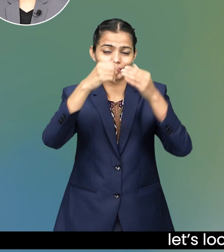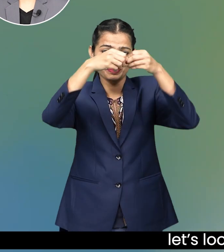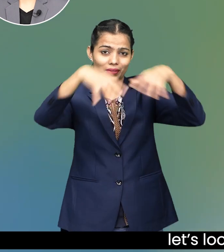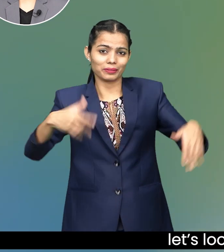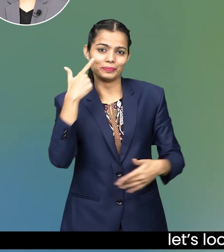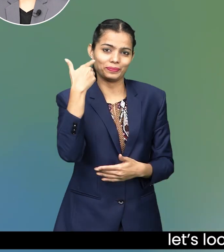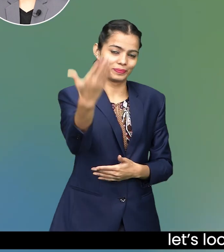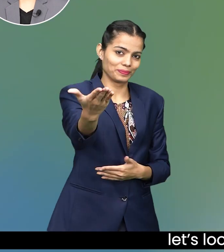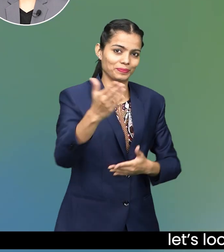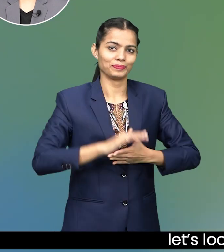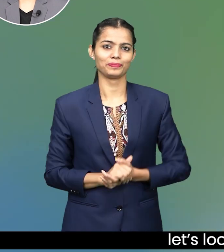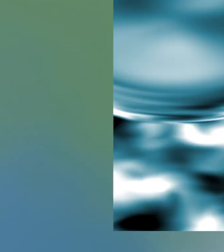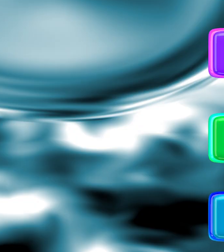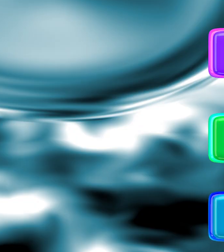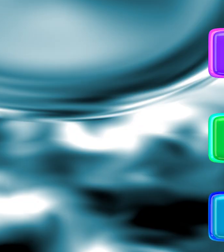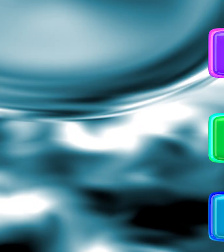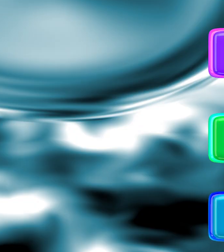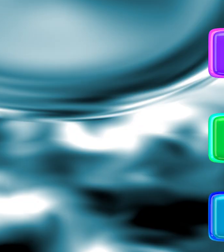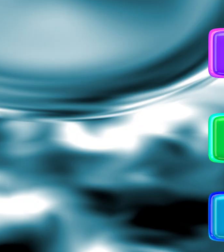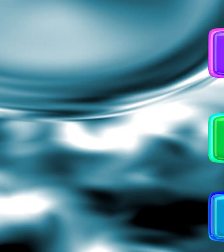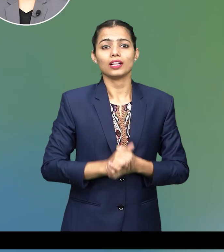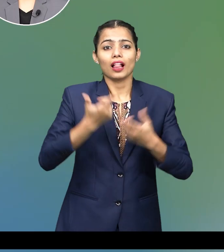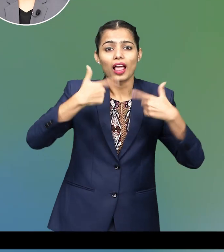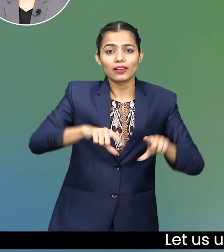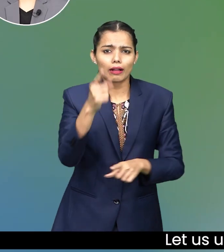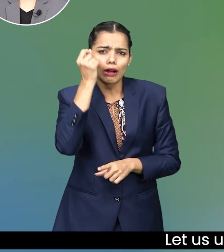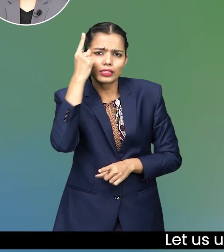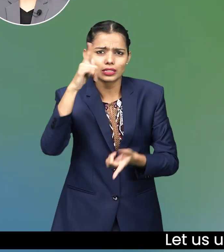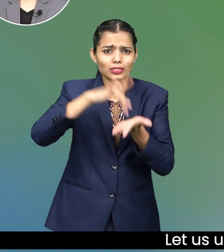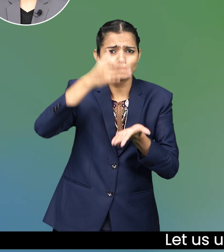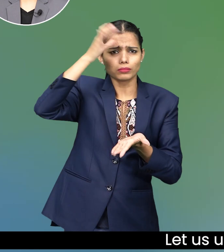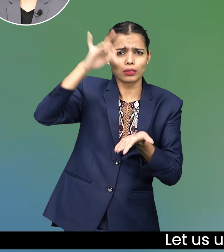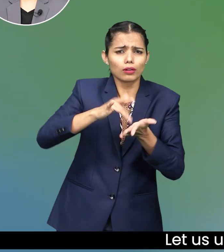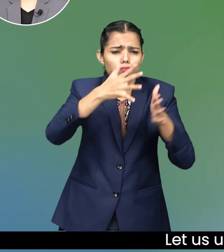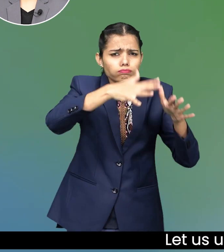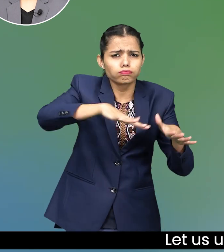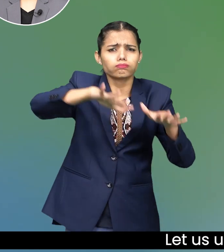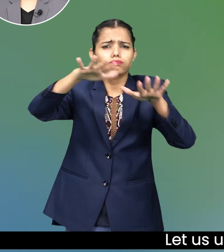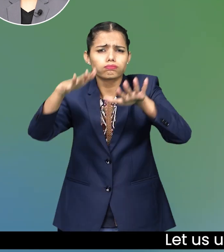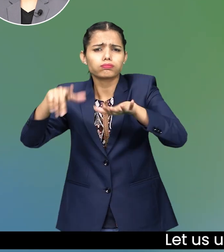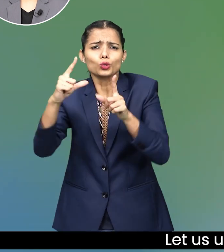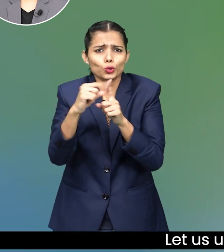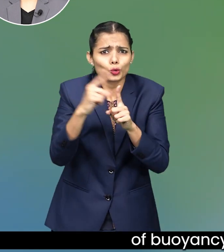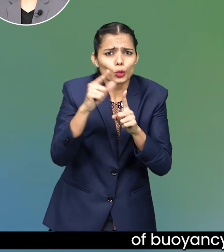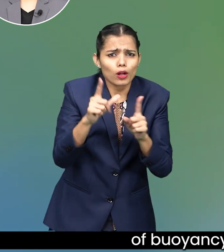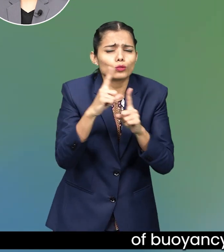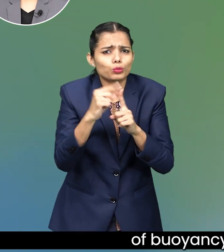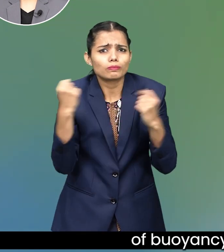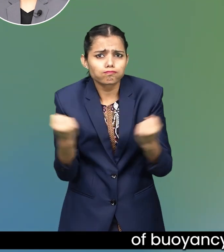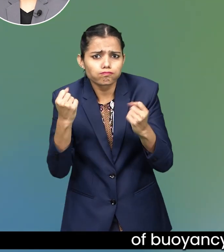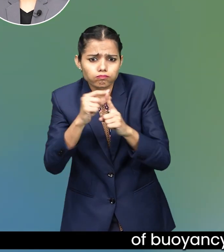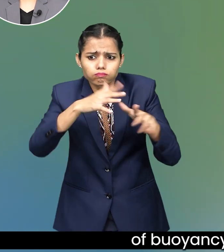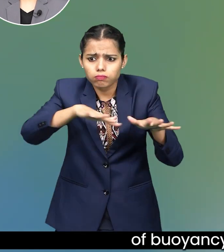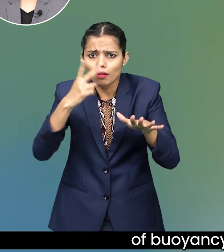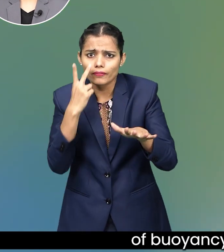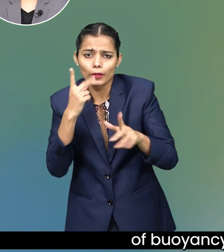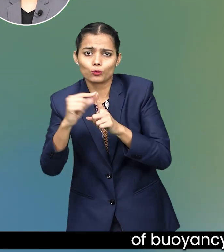this concept map let us understand the concept of buoyancy of considering